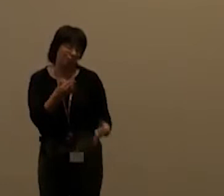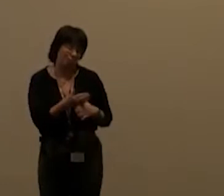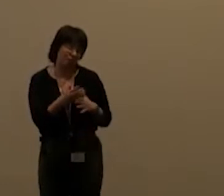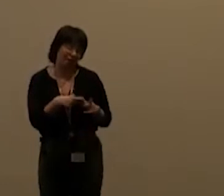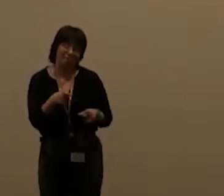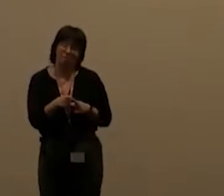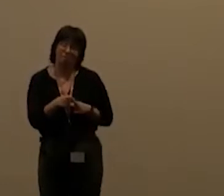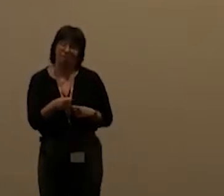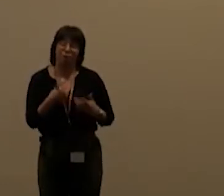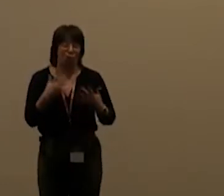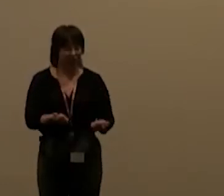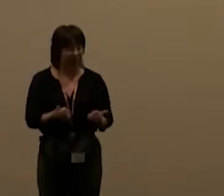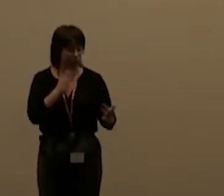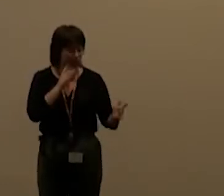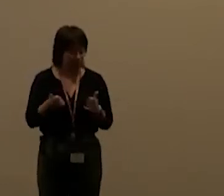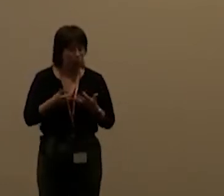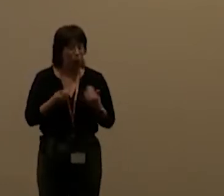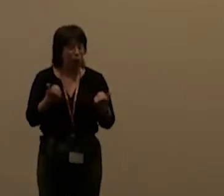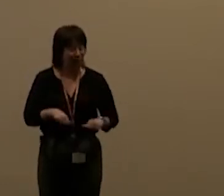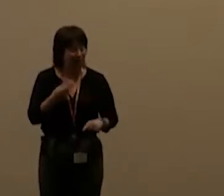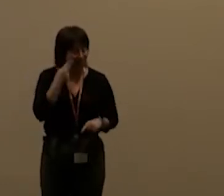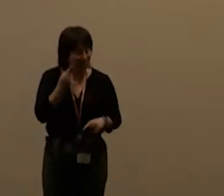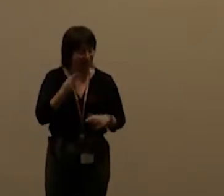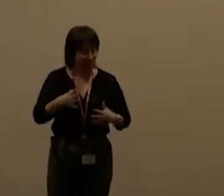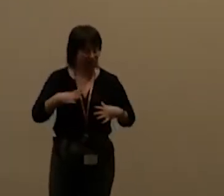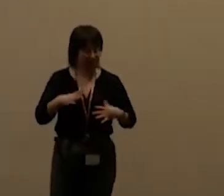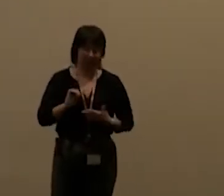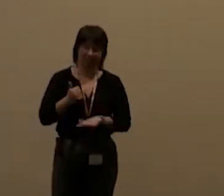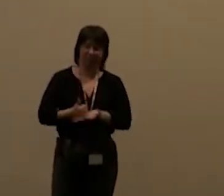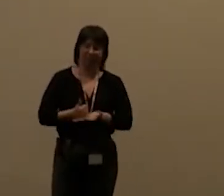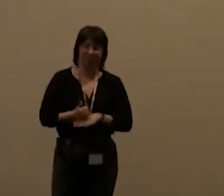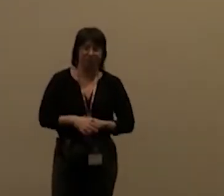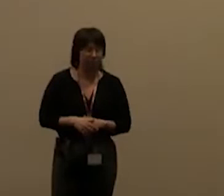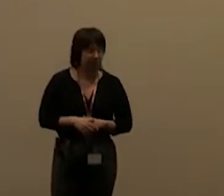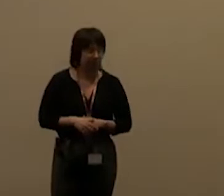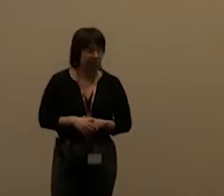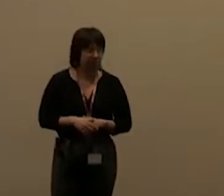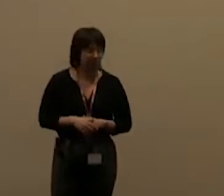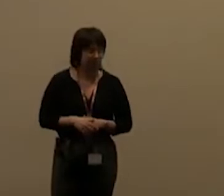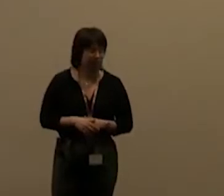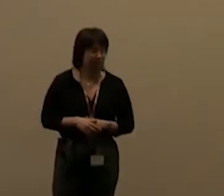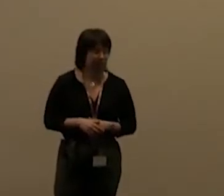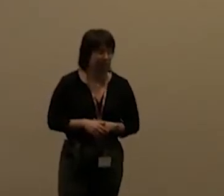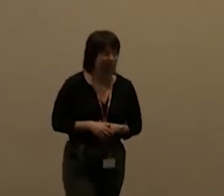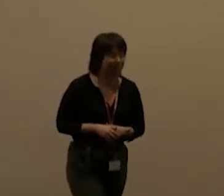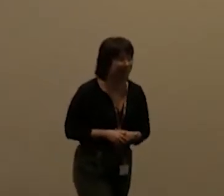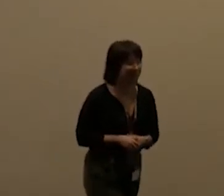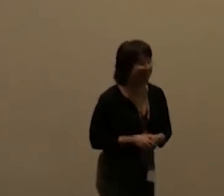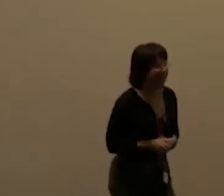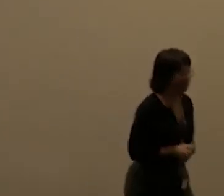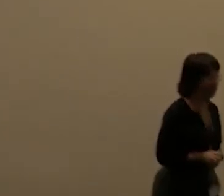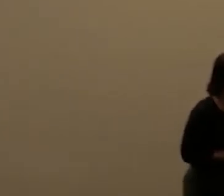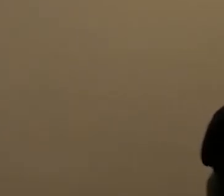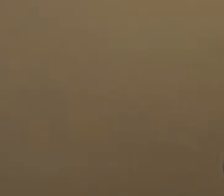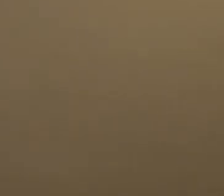there. All right, let's check on that solution and see if it's installed. So we're going to go back to our Power Apps application. And we will